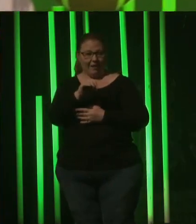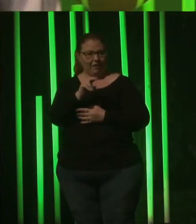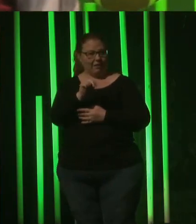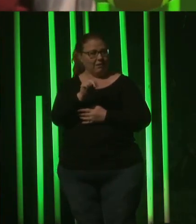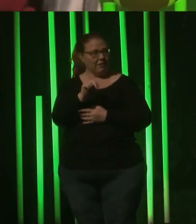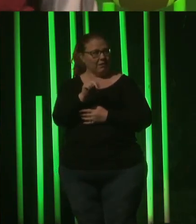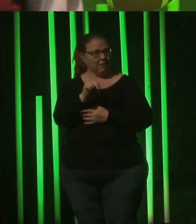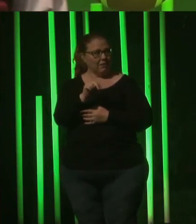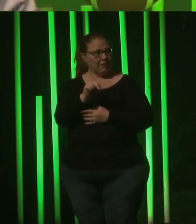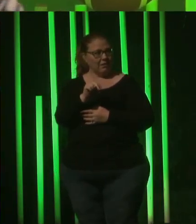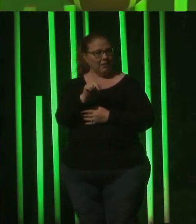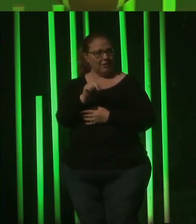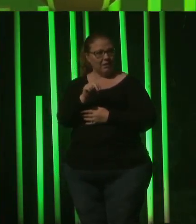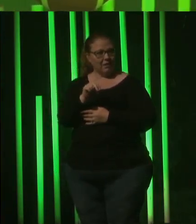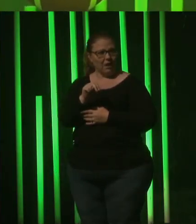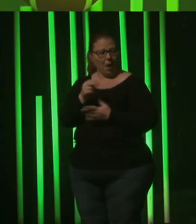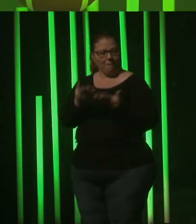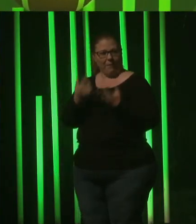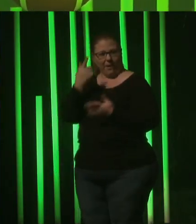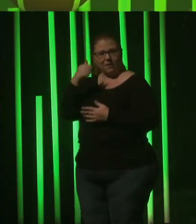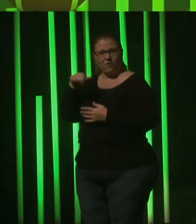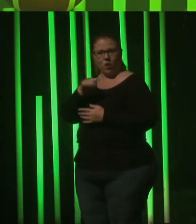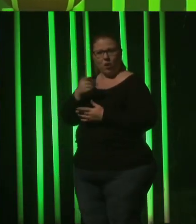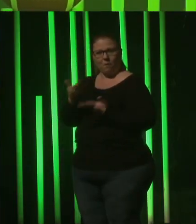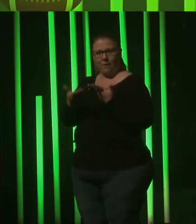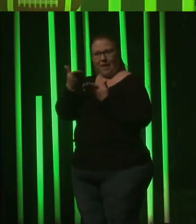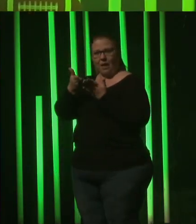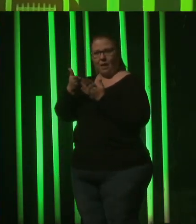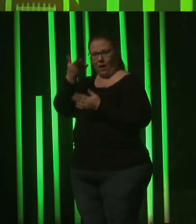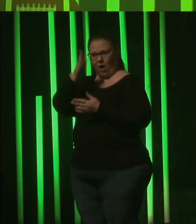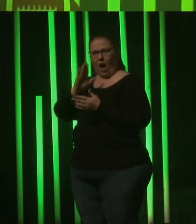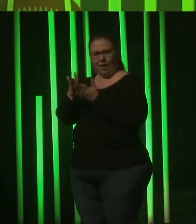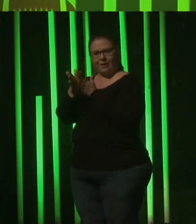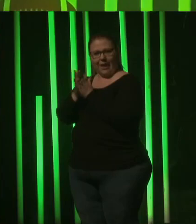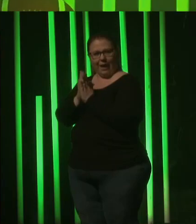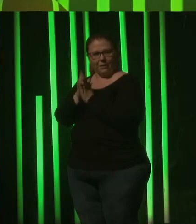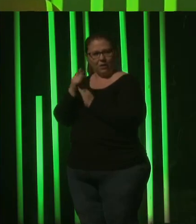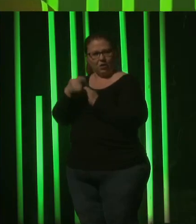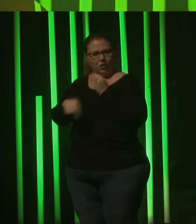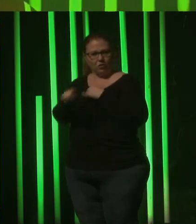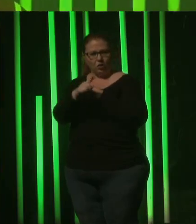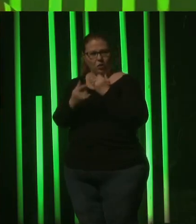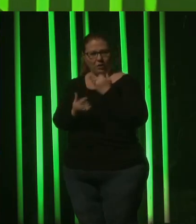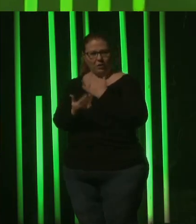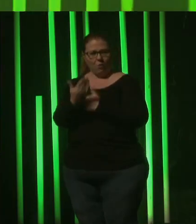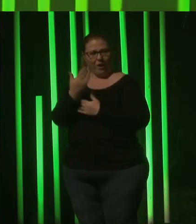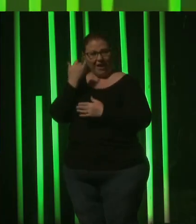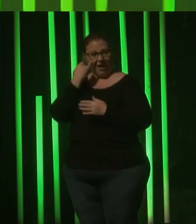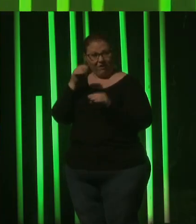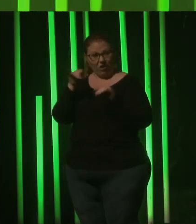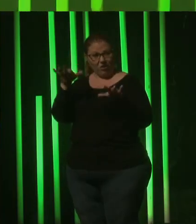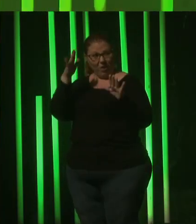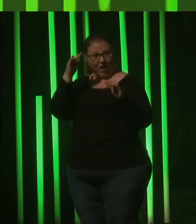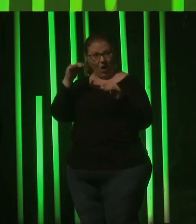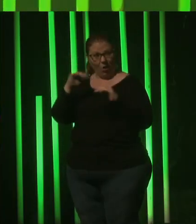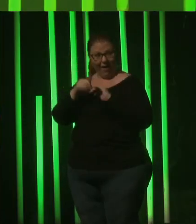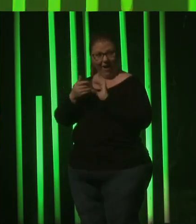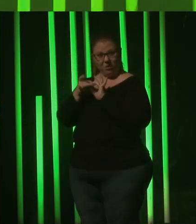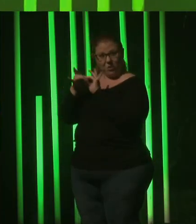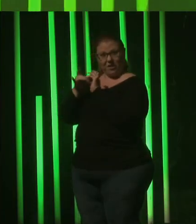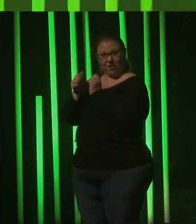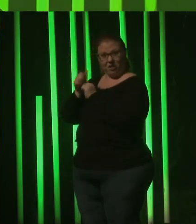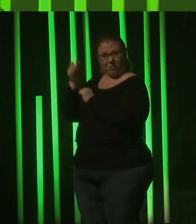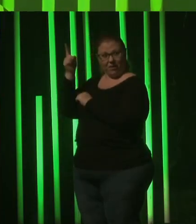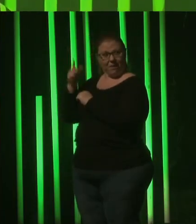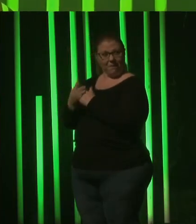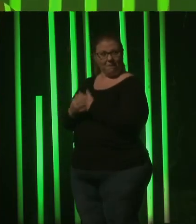Maybe God is asking you this morning, if you're going to bear hope, how's your relationship with him? How's your relationship with